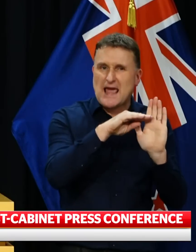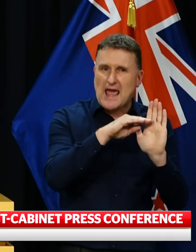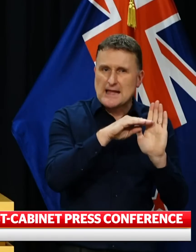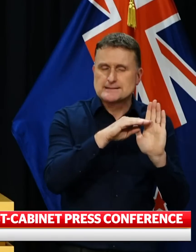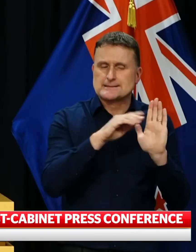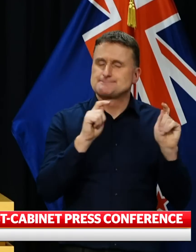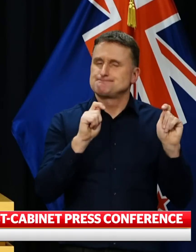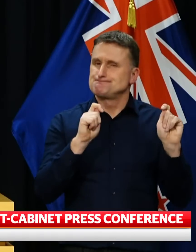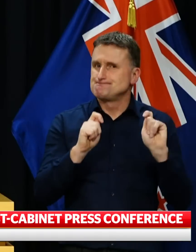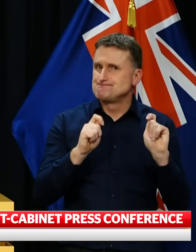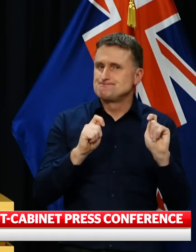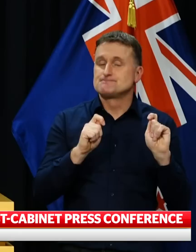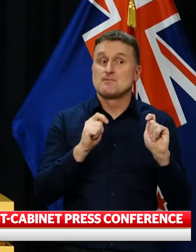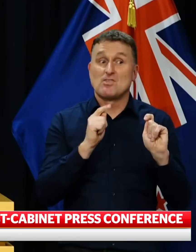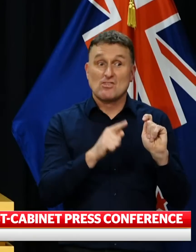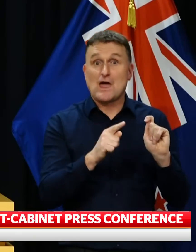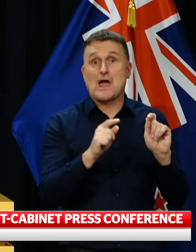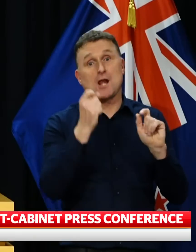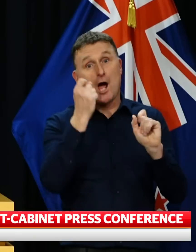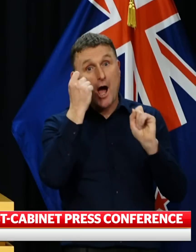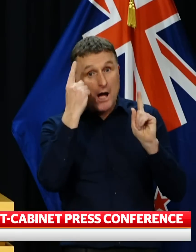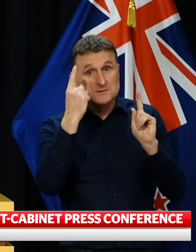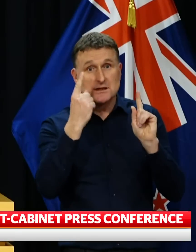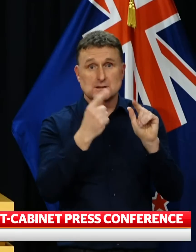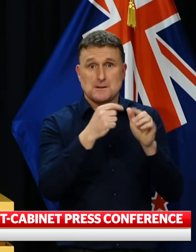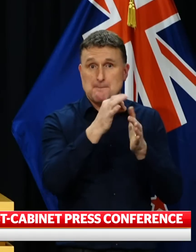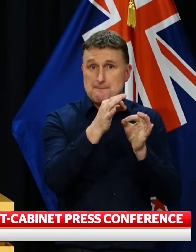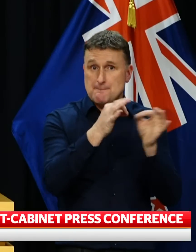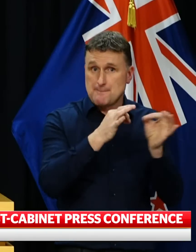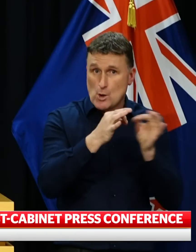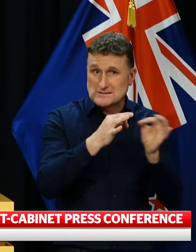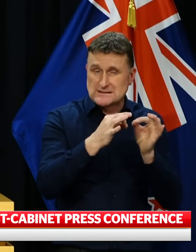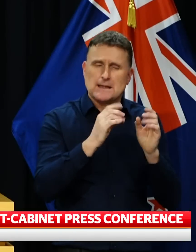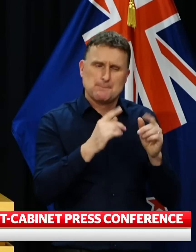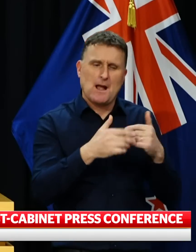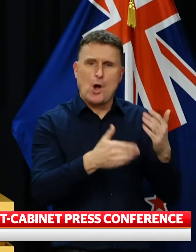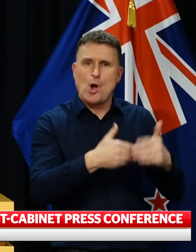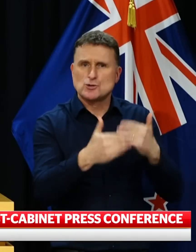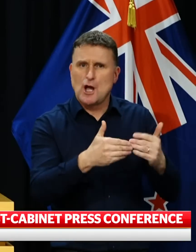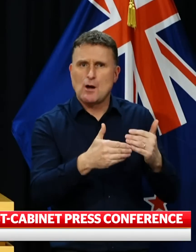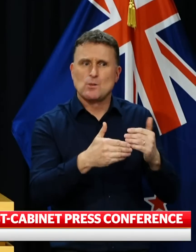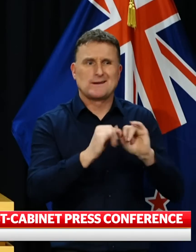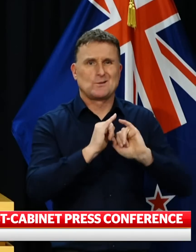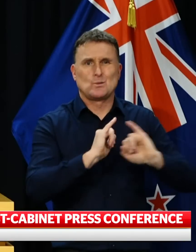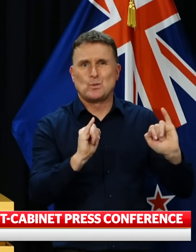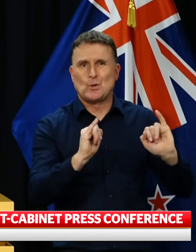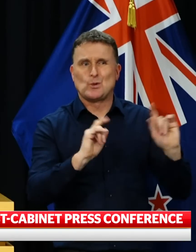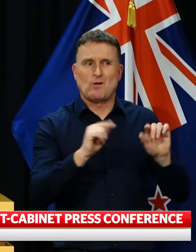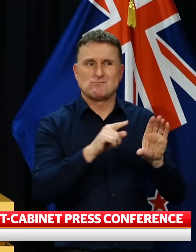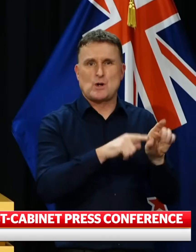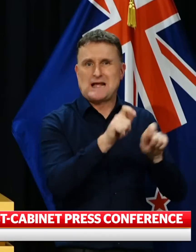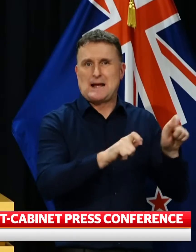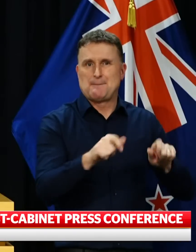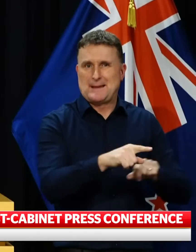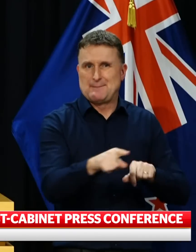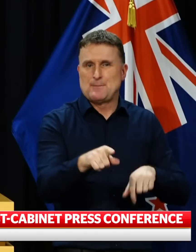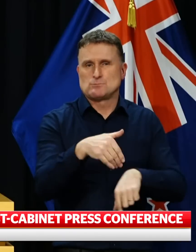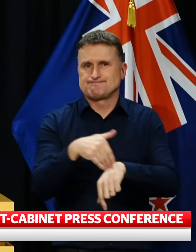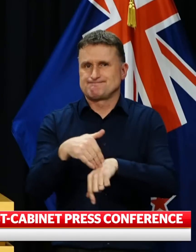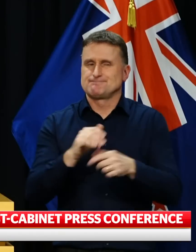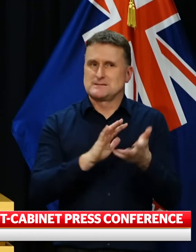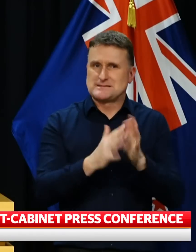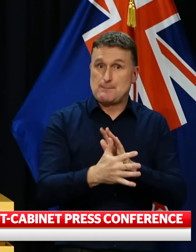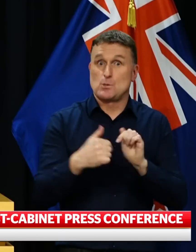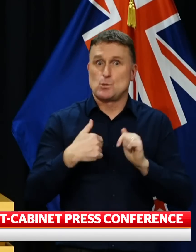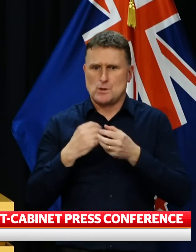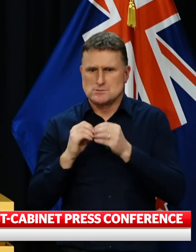driven policy that resulted in reading, writing and maths getting worse for that generation of young New Zealanders. So we've been focused on making sure that we're developing